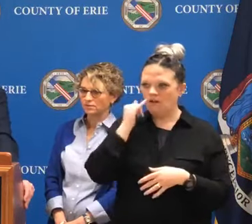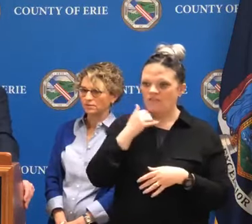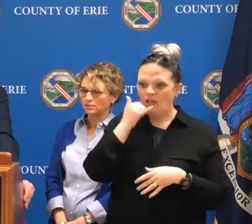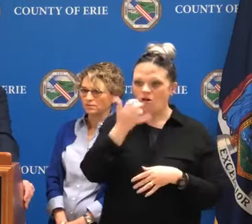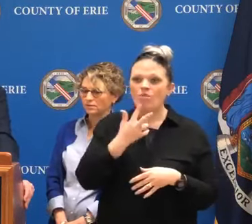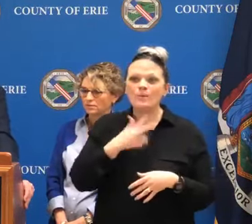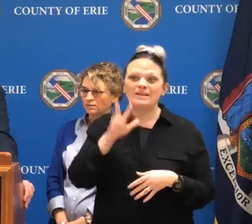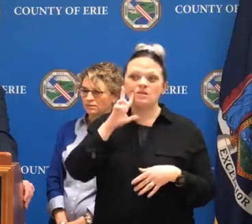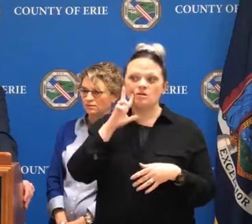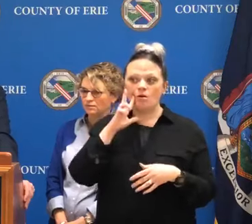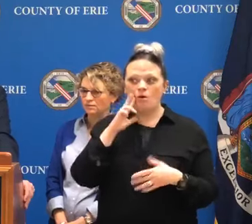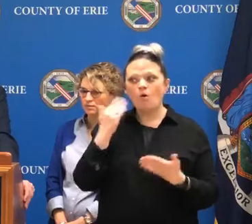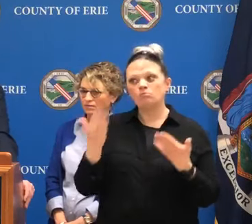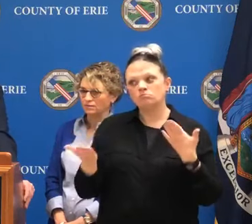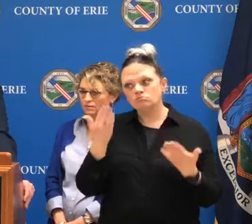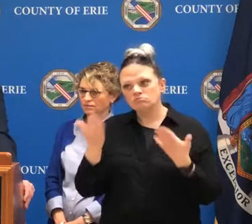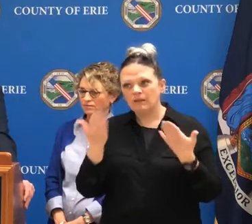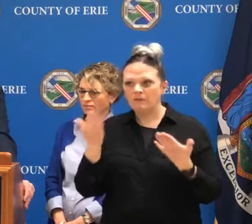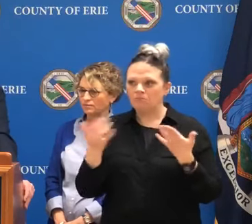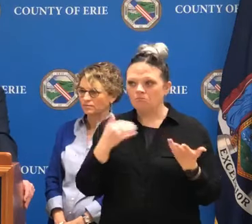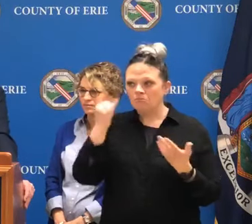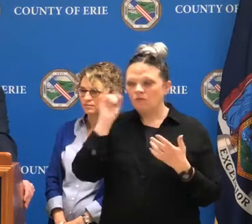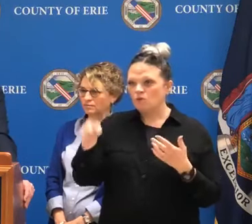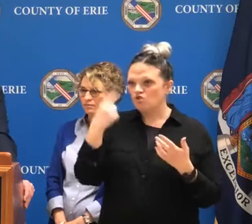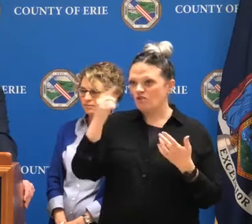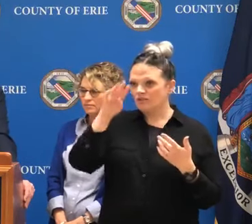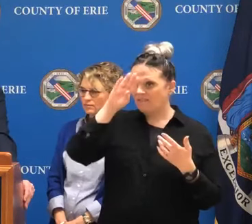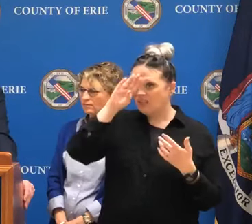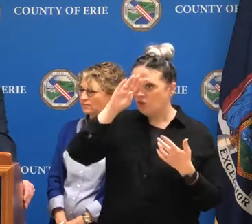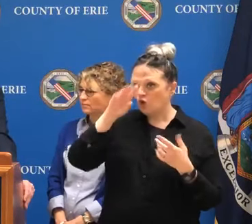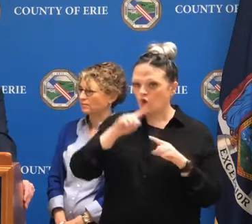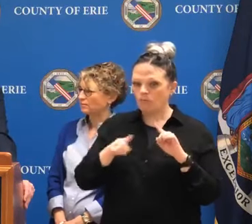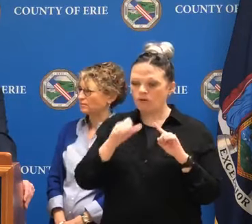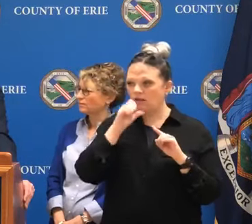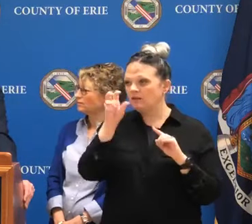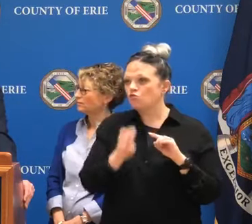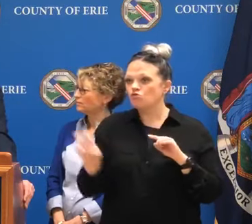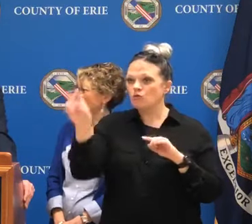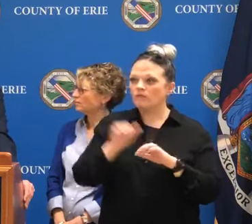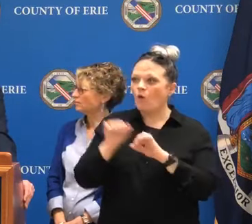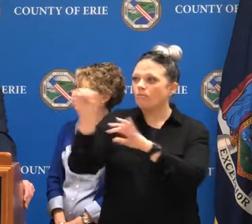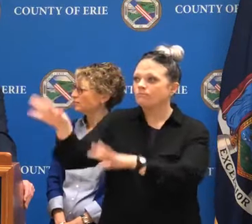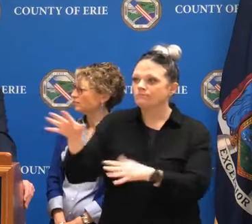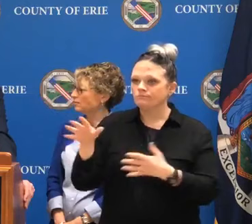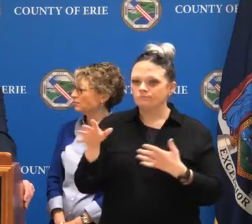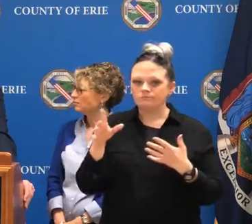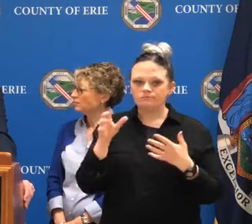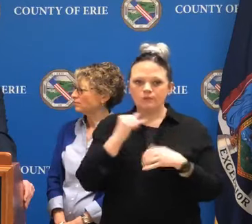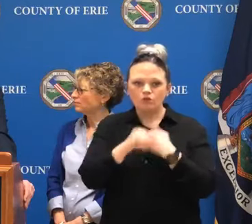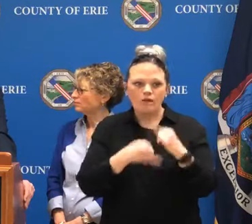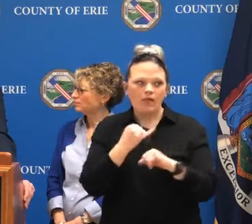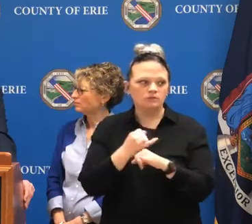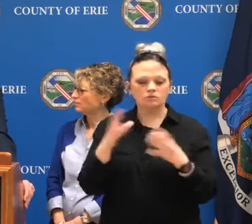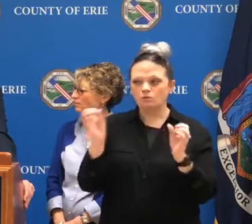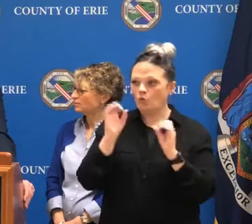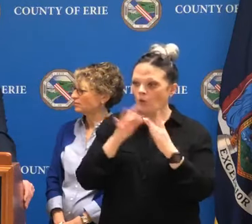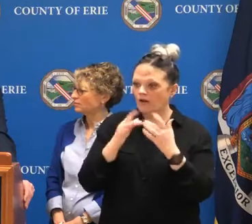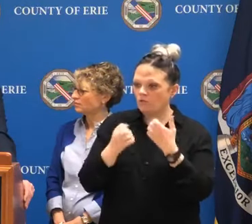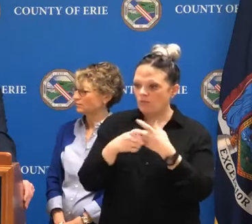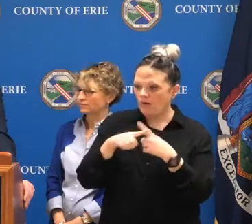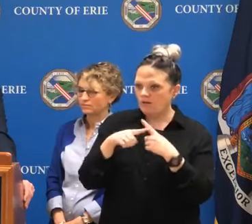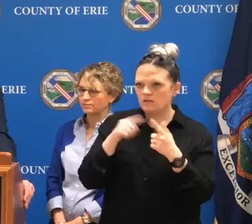ago, they may have been. If they had just had a fever but did not travel overseas and did not come in contact, was a known positive, they would have been a